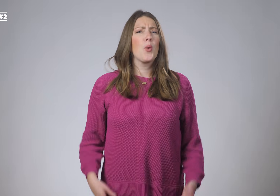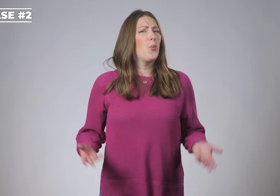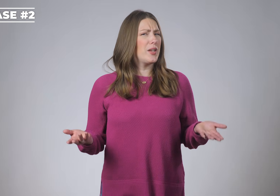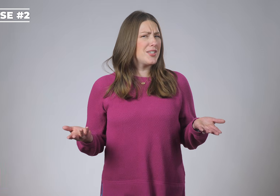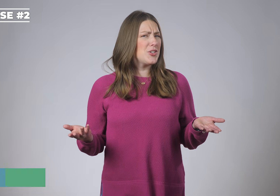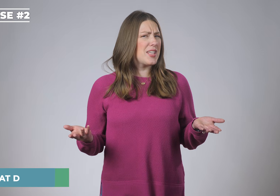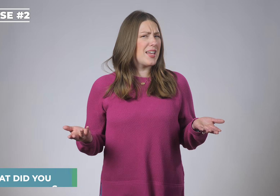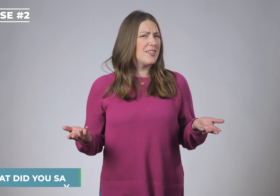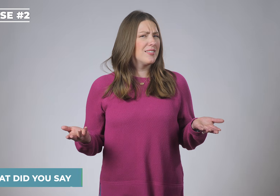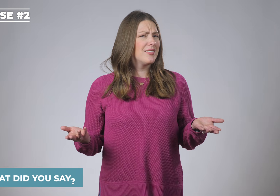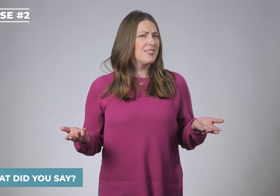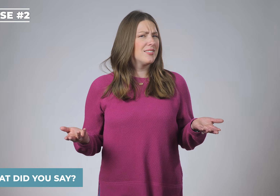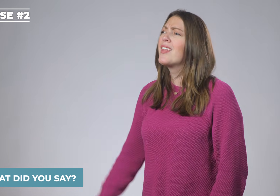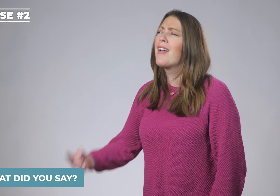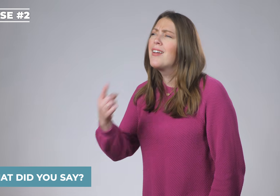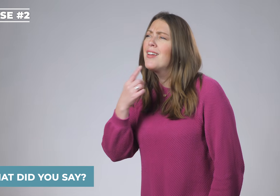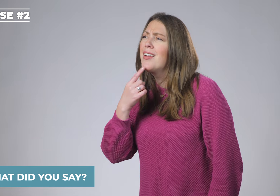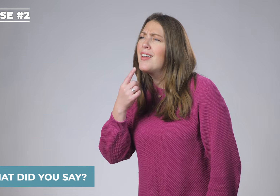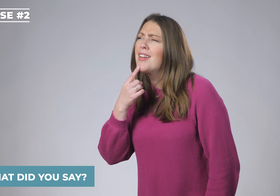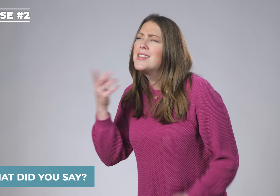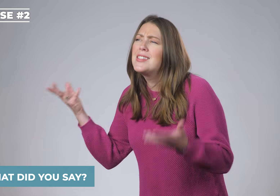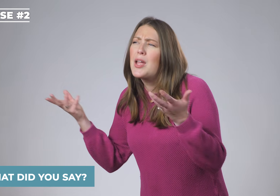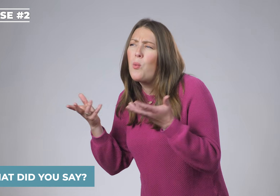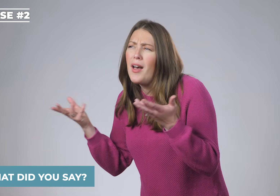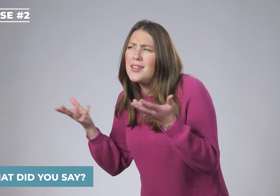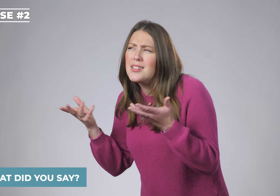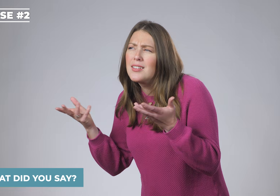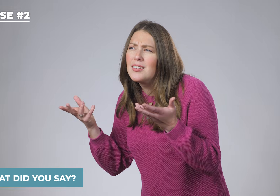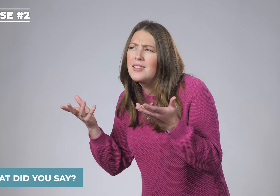What did you say? Say what?